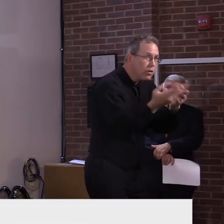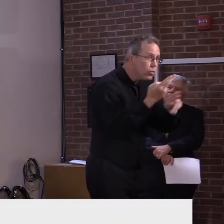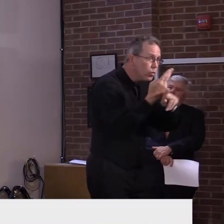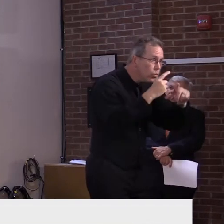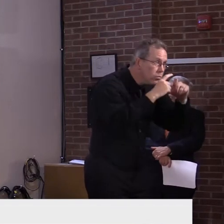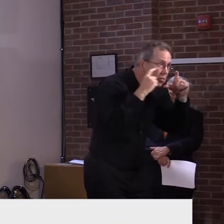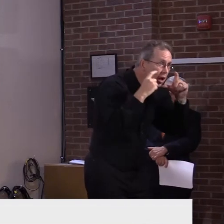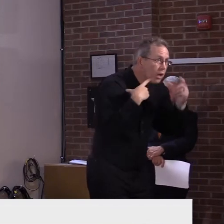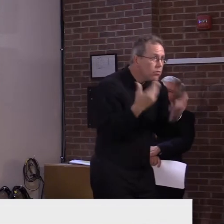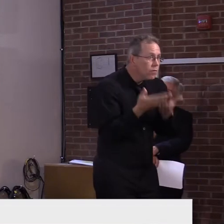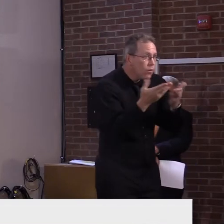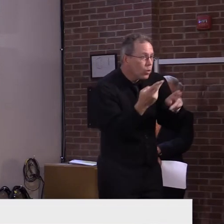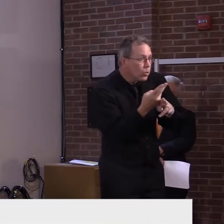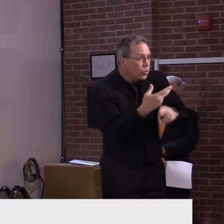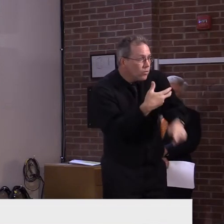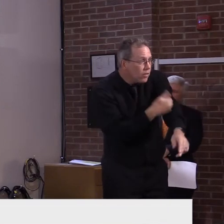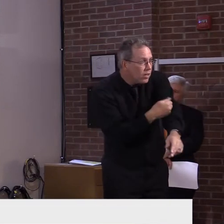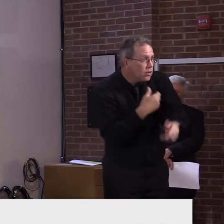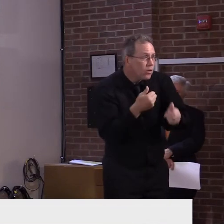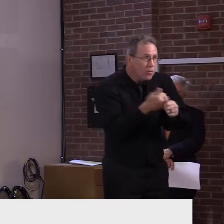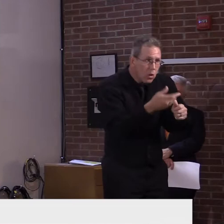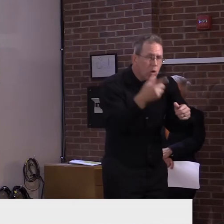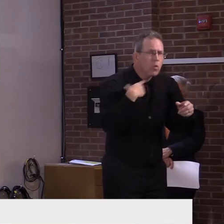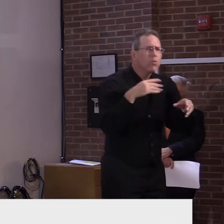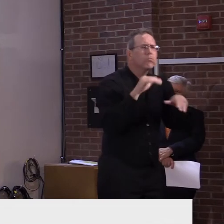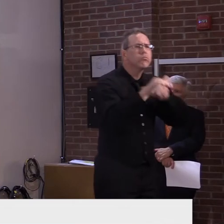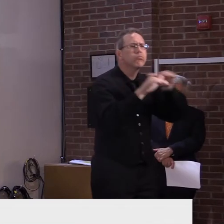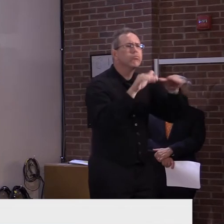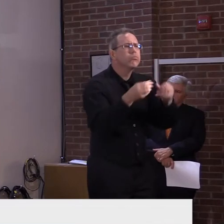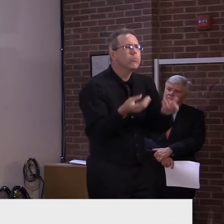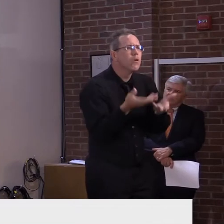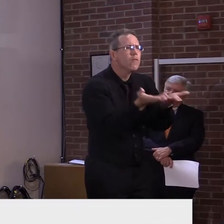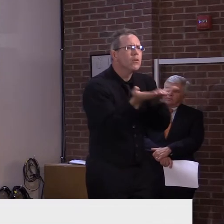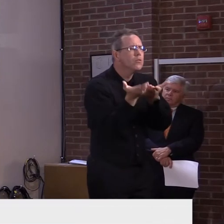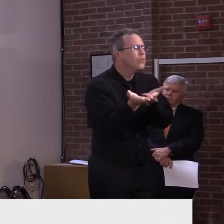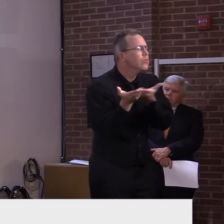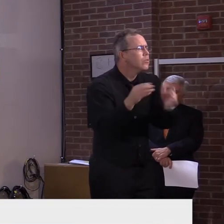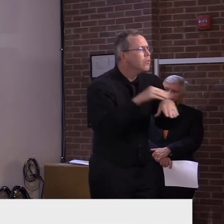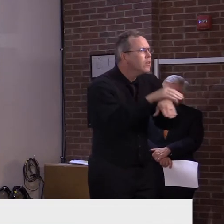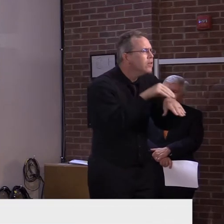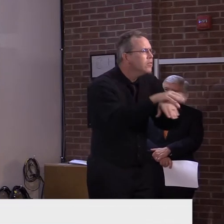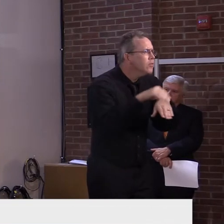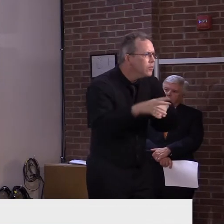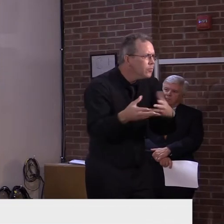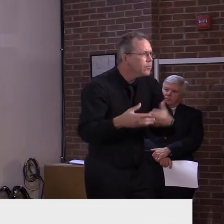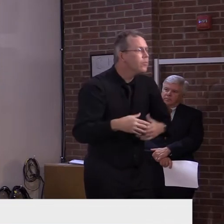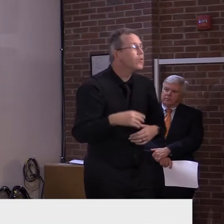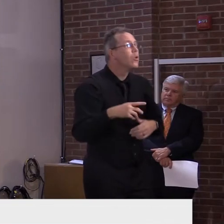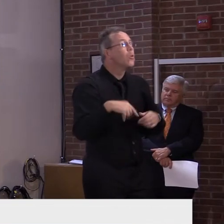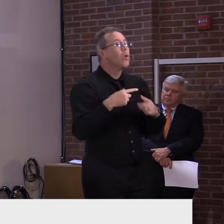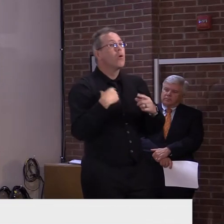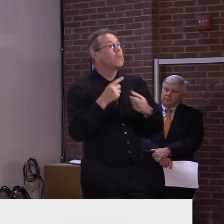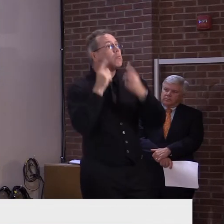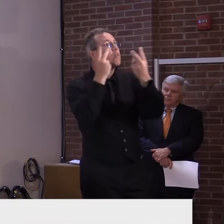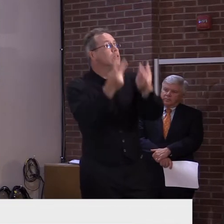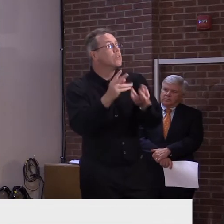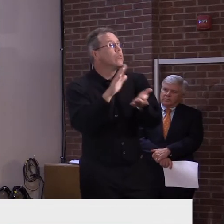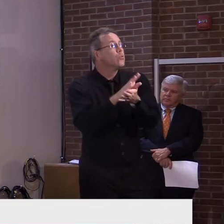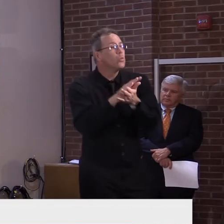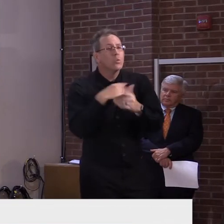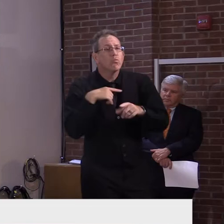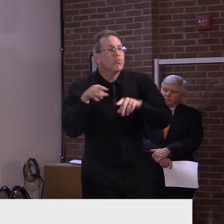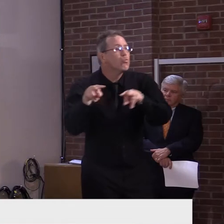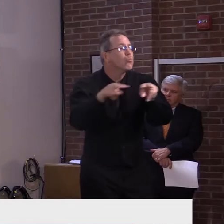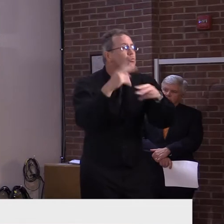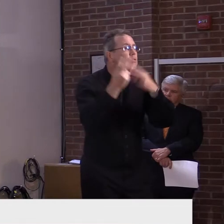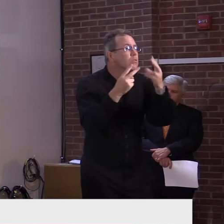recommendation. We also intend to do regular reporting on surveillance testing data, and we will continue to report on the number of cases of the virus